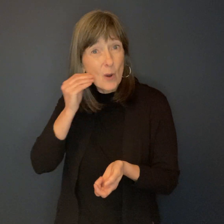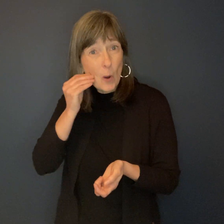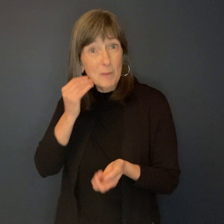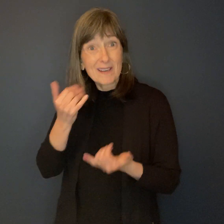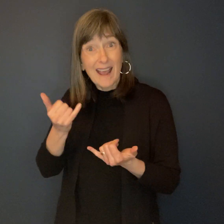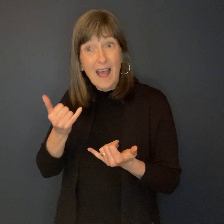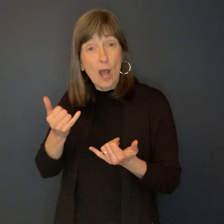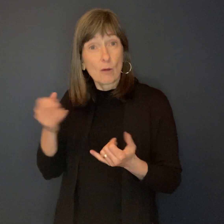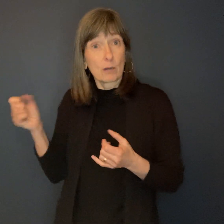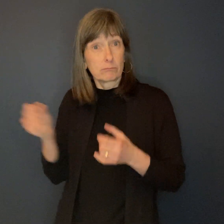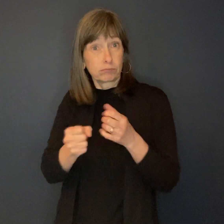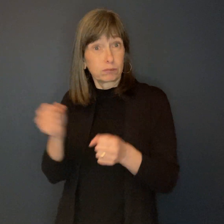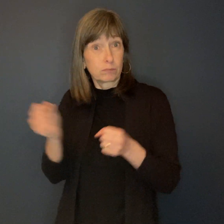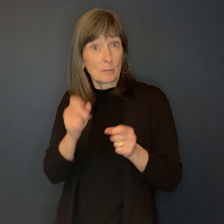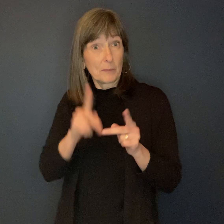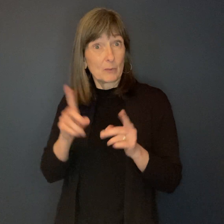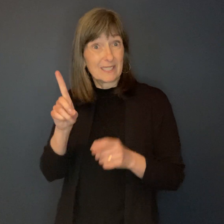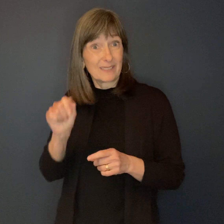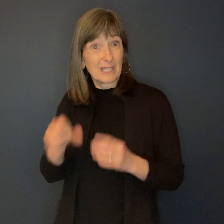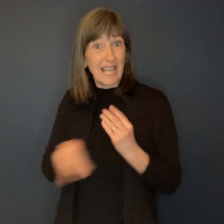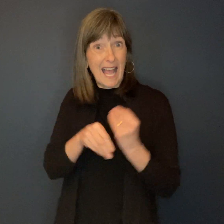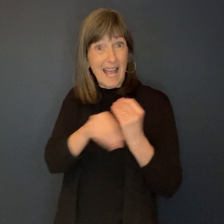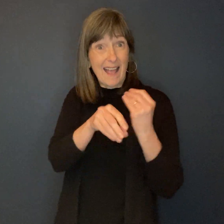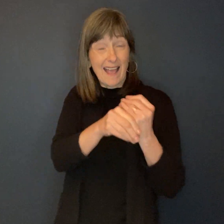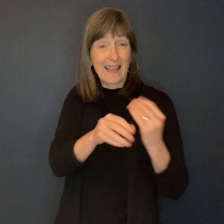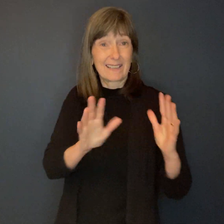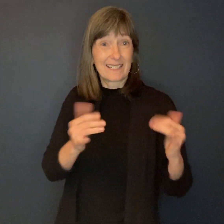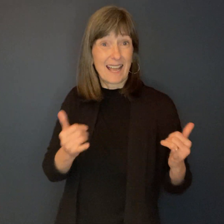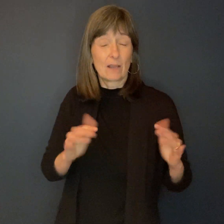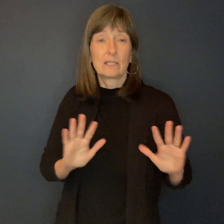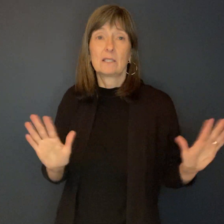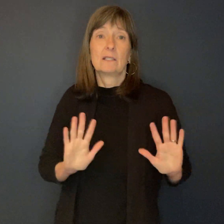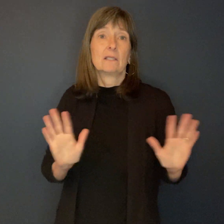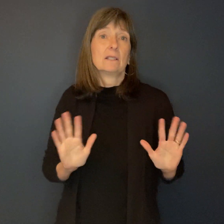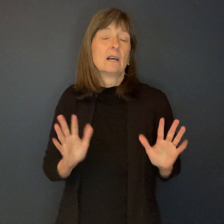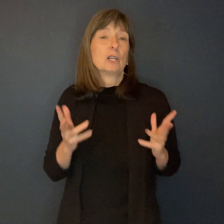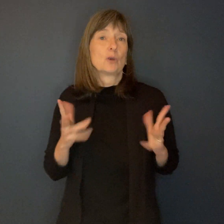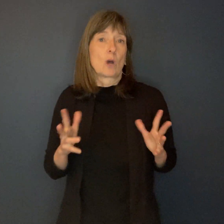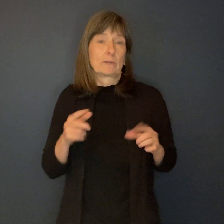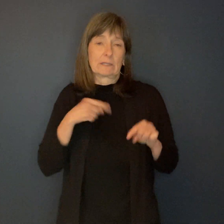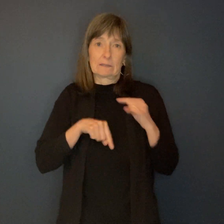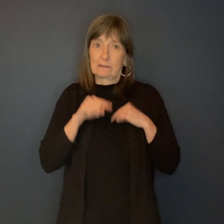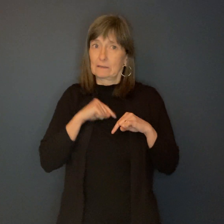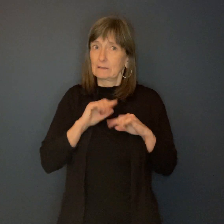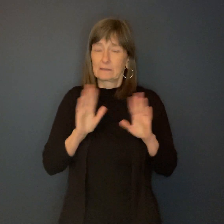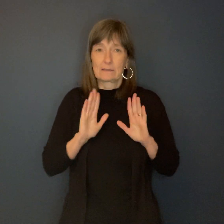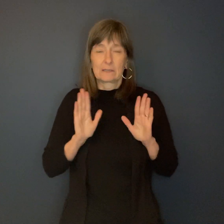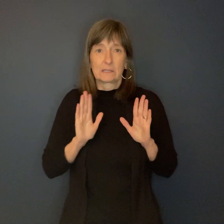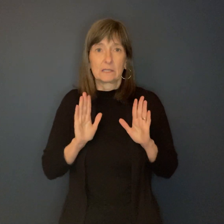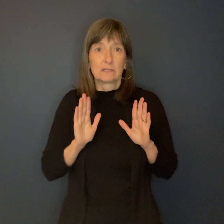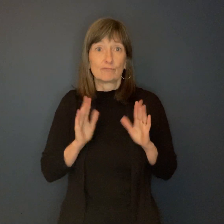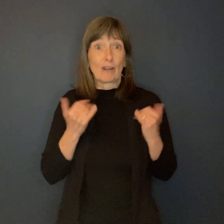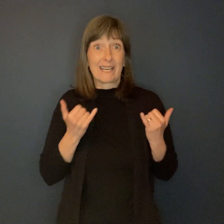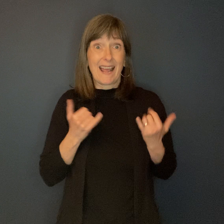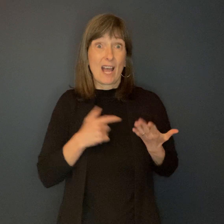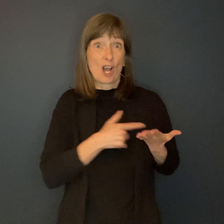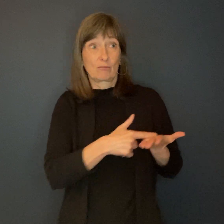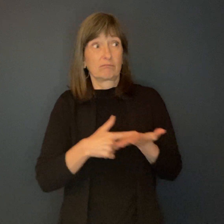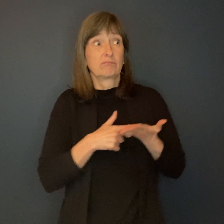know of anybody that I'm connected with that's not deeply concerned about that, that doesn't feel in some respects